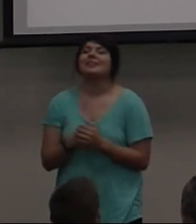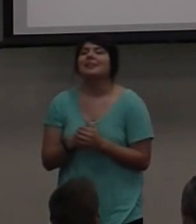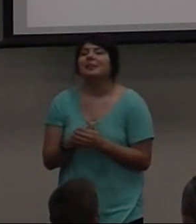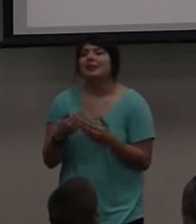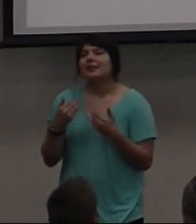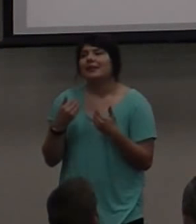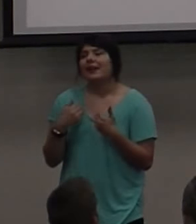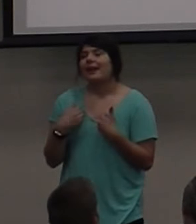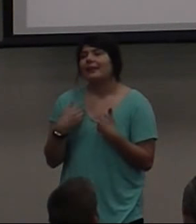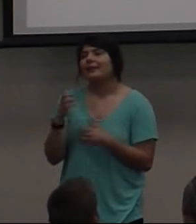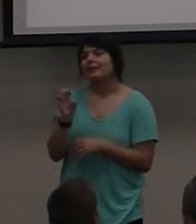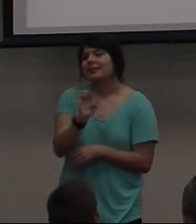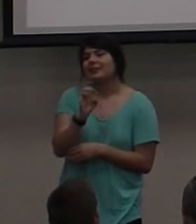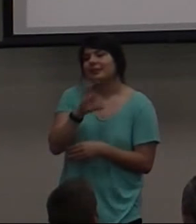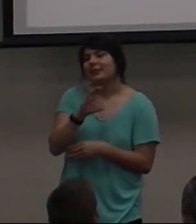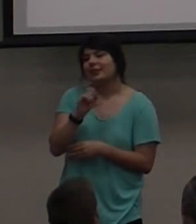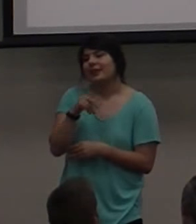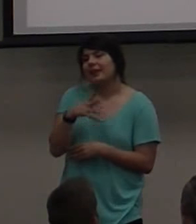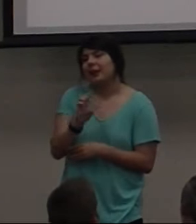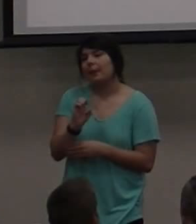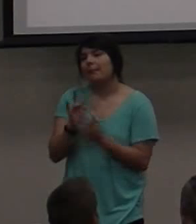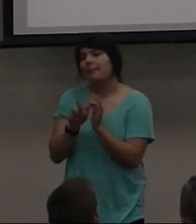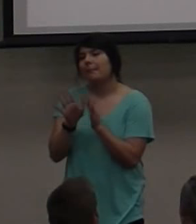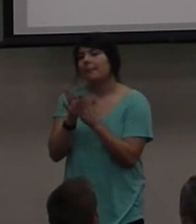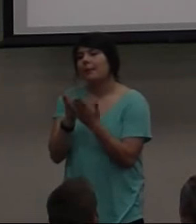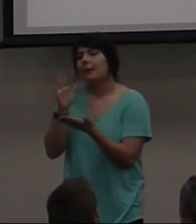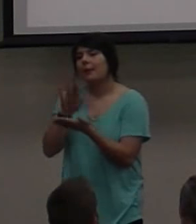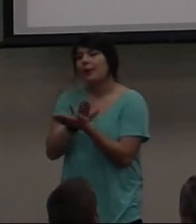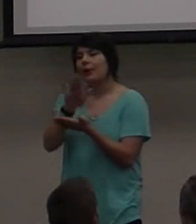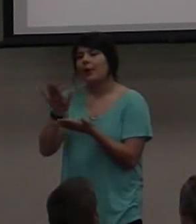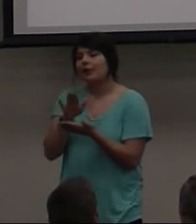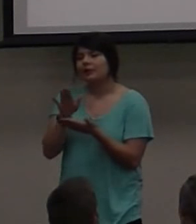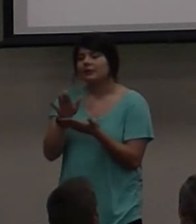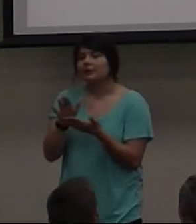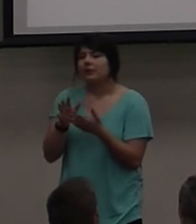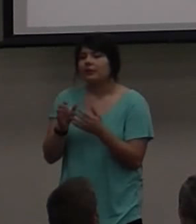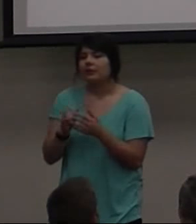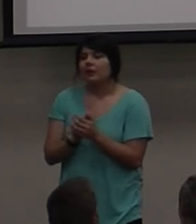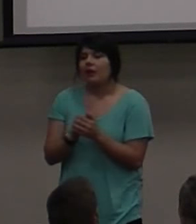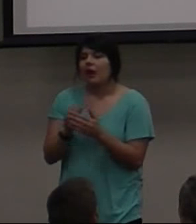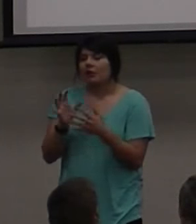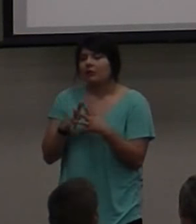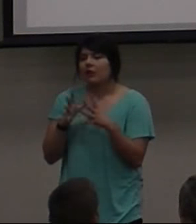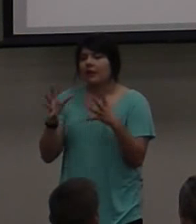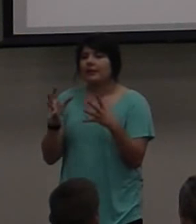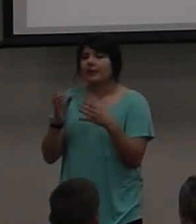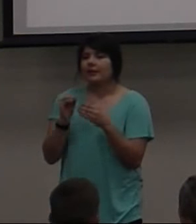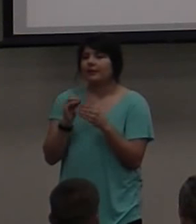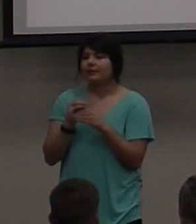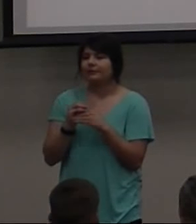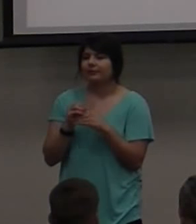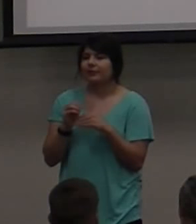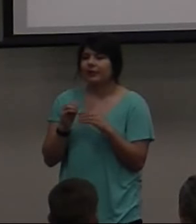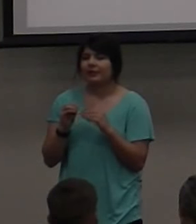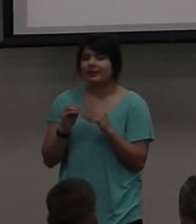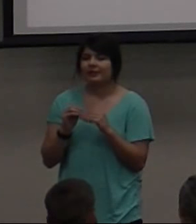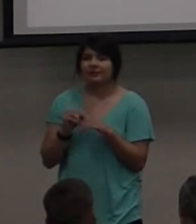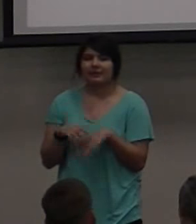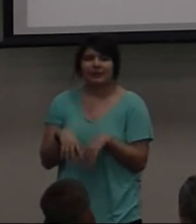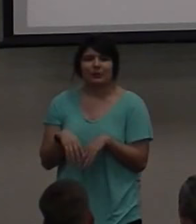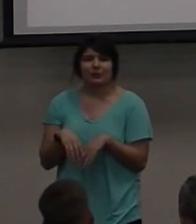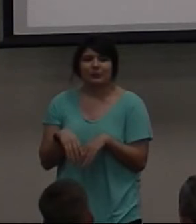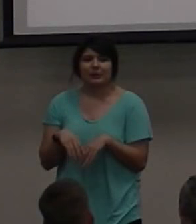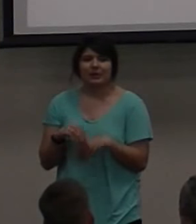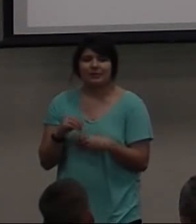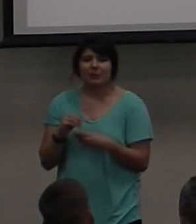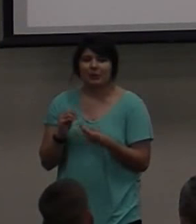Eastern Cape Bible College. Quite a lot of the inspiration for that has come from Sunset and